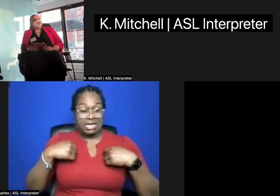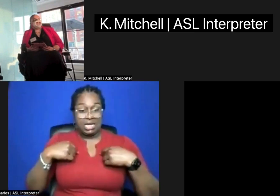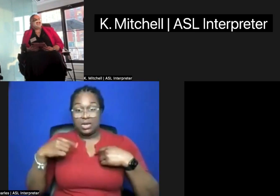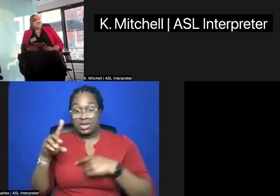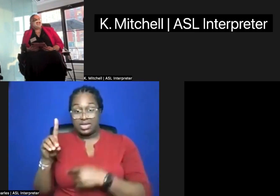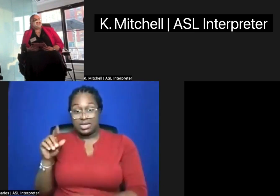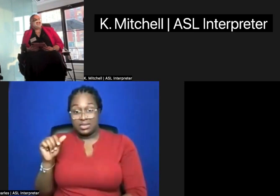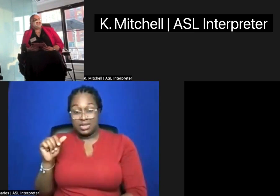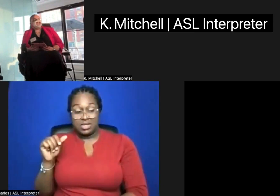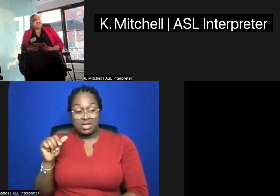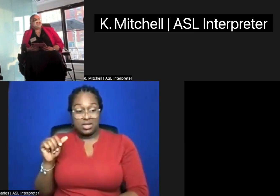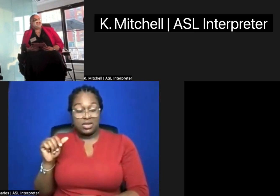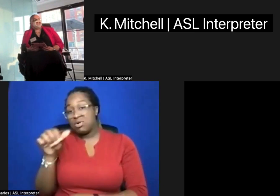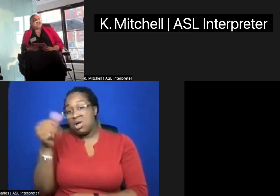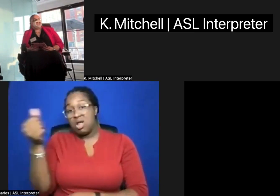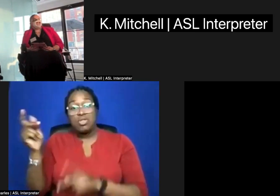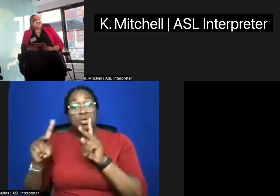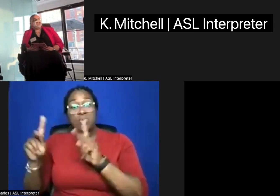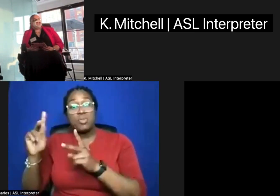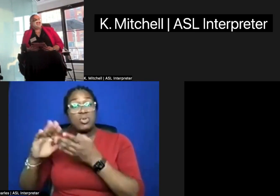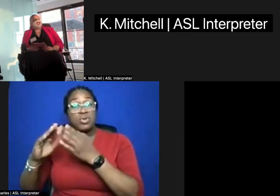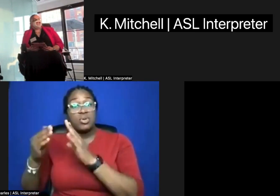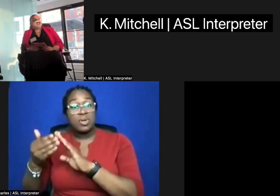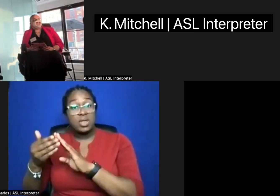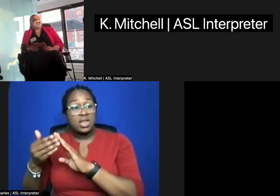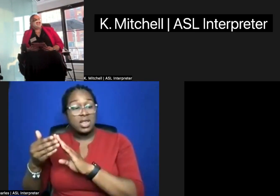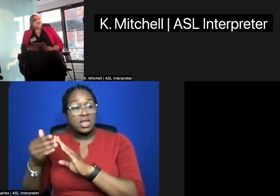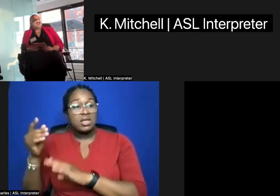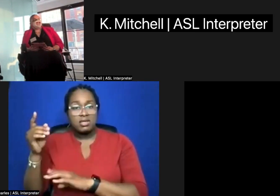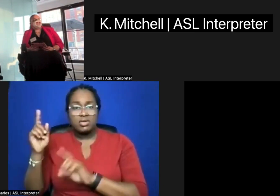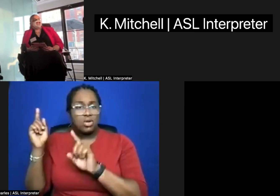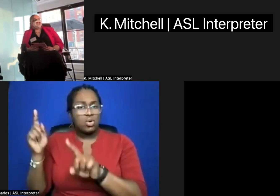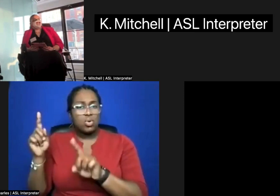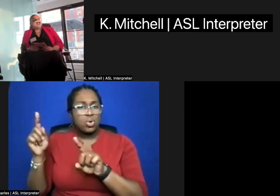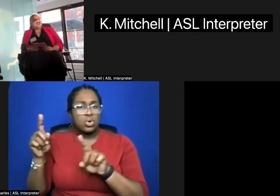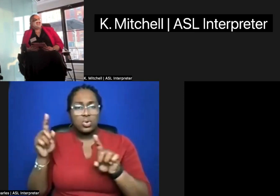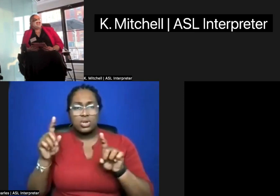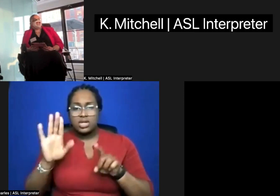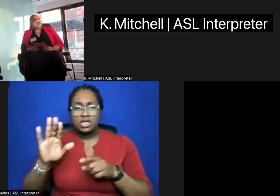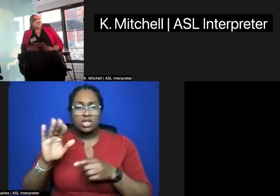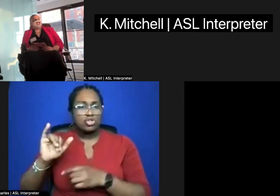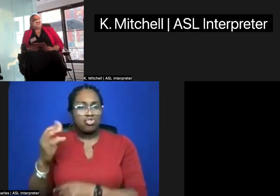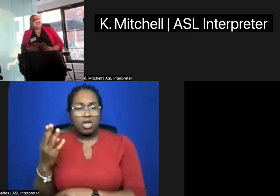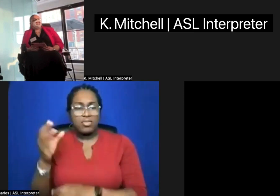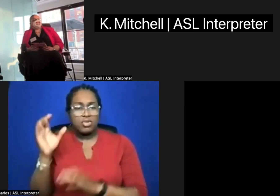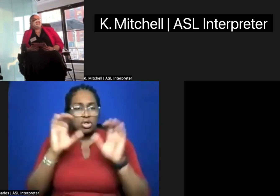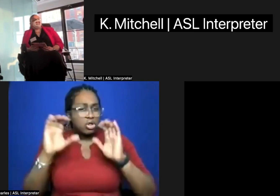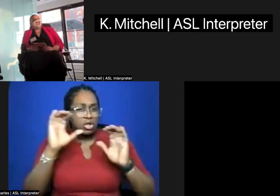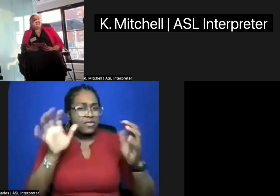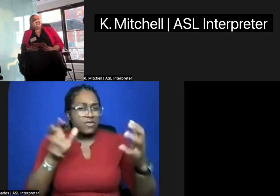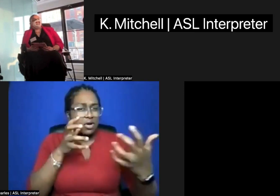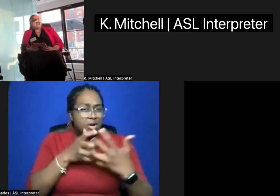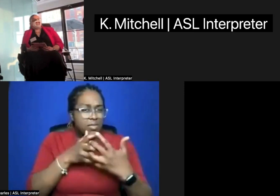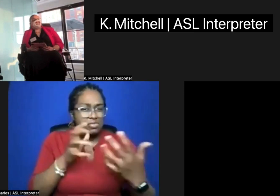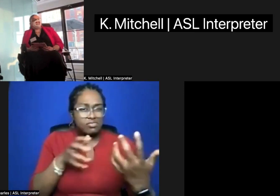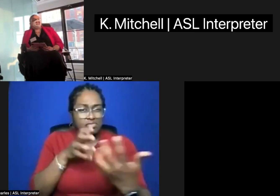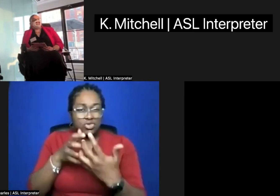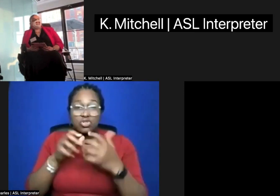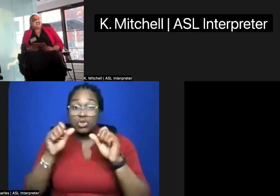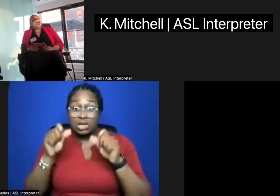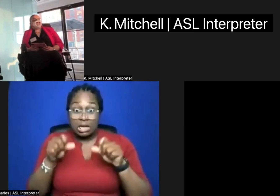in the community that I know, they're going out to their job and they are looking for accommodations so that they can do their work.